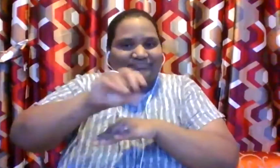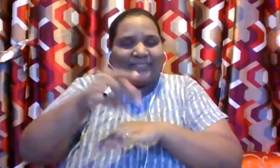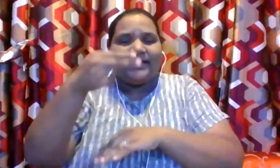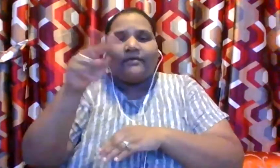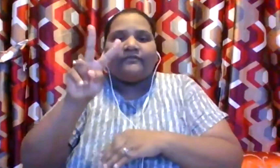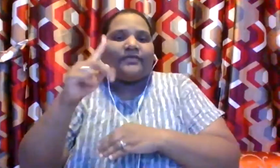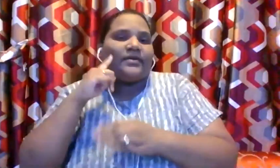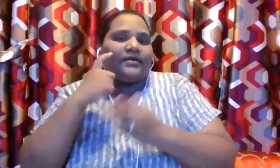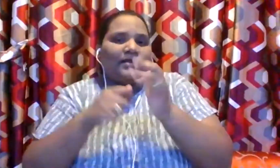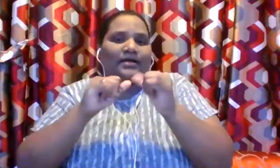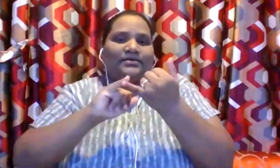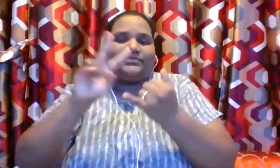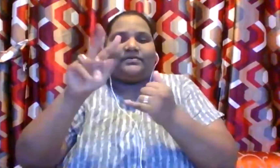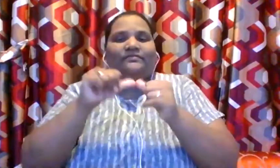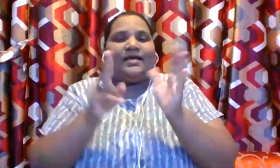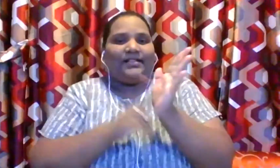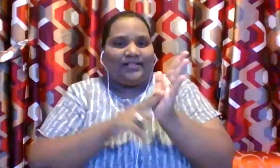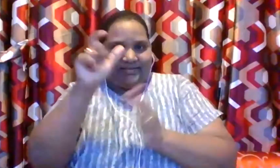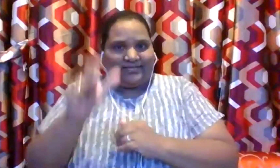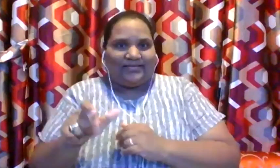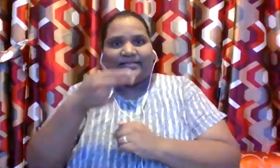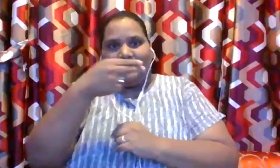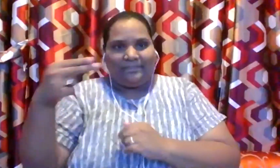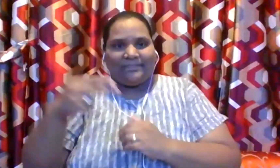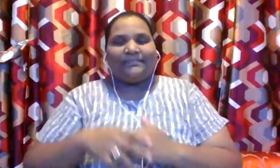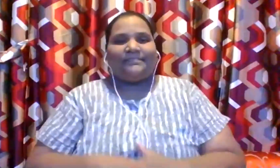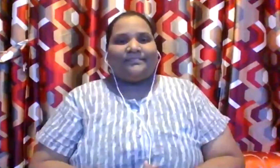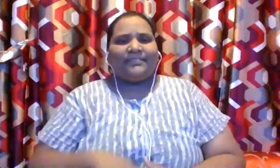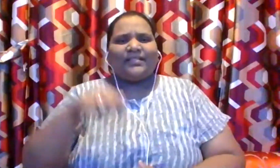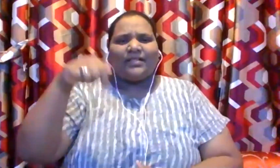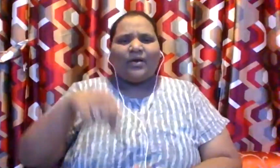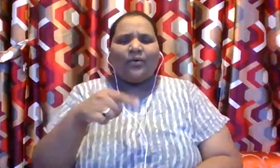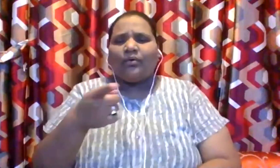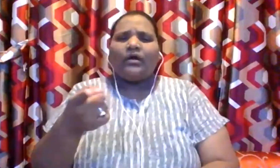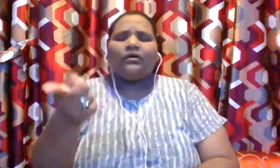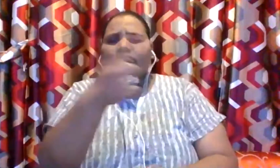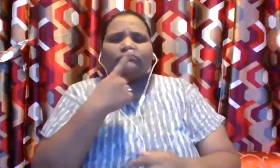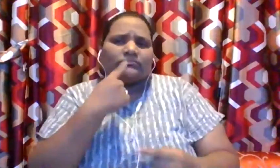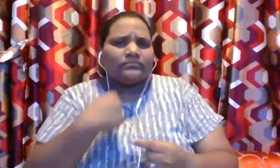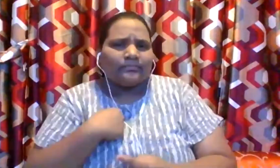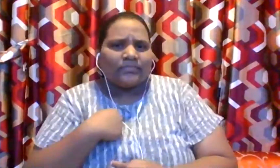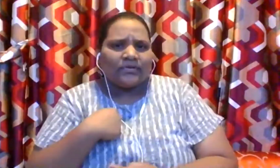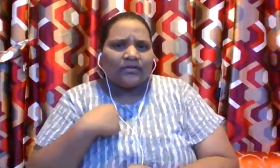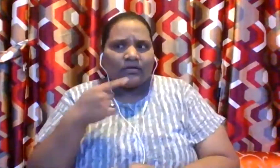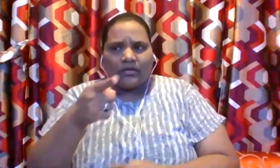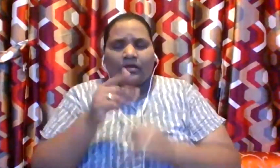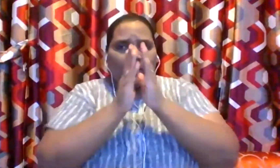his name was Vivasavan. Now, tell me, was there any religion, just a